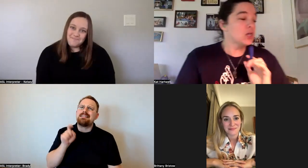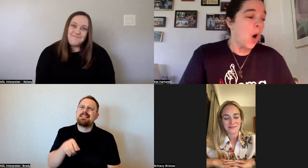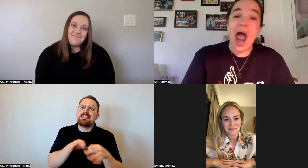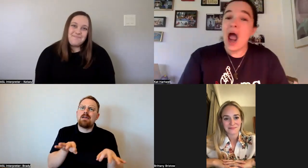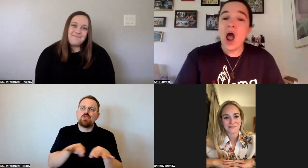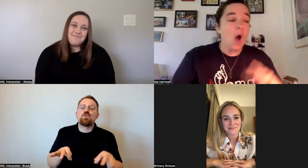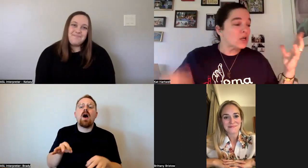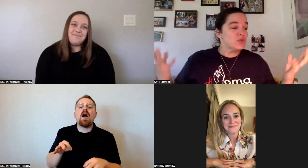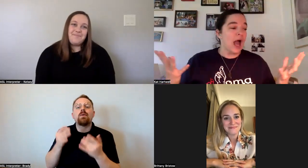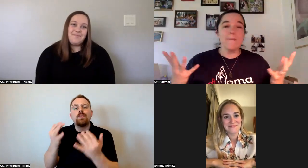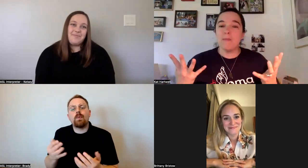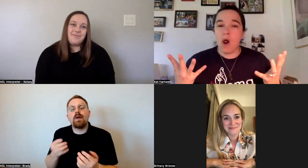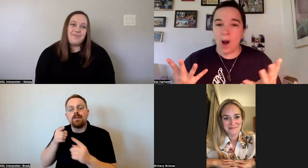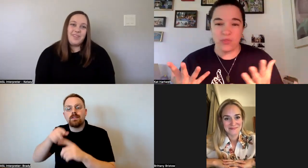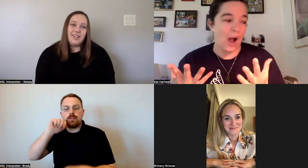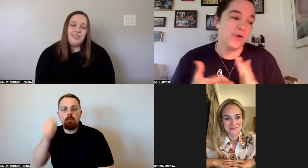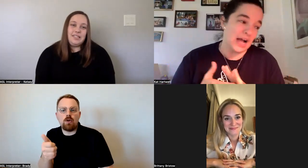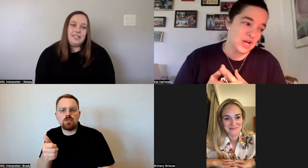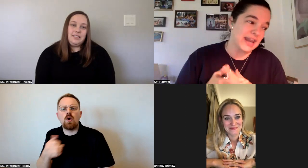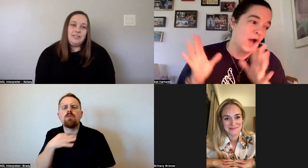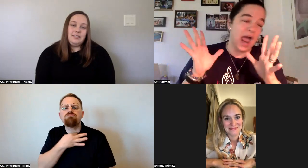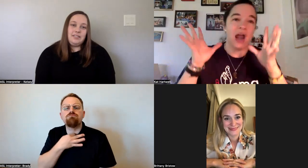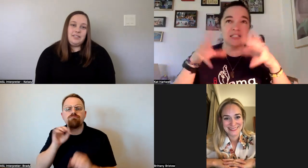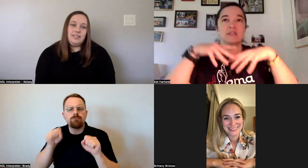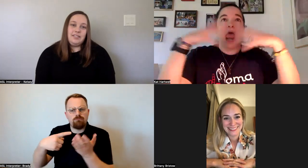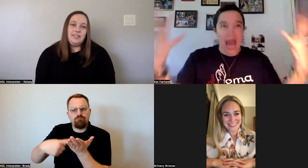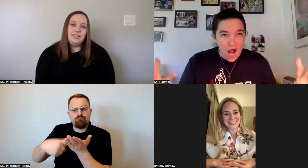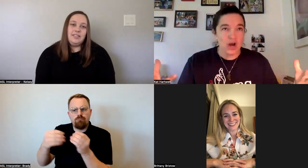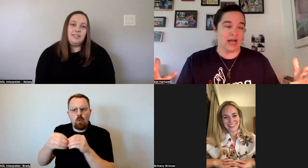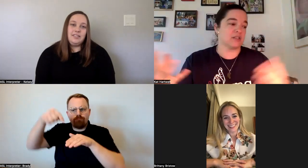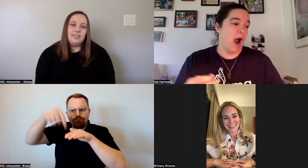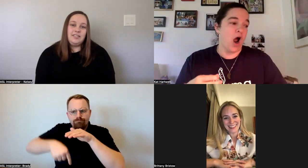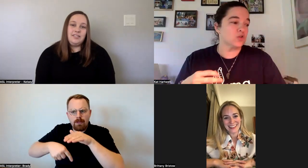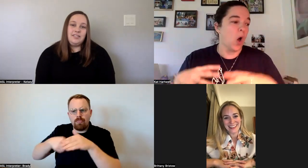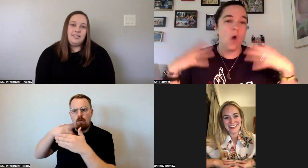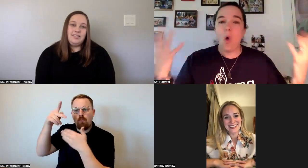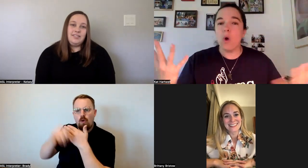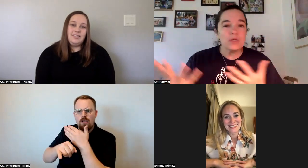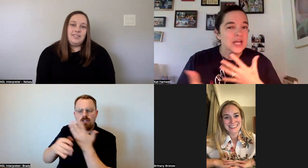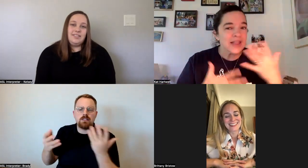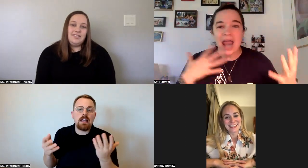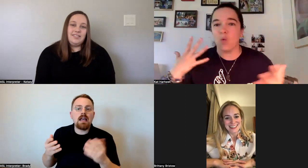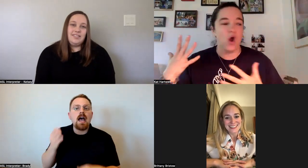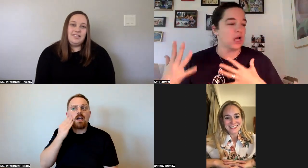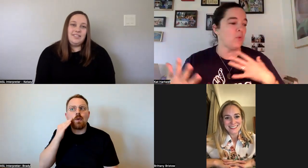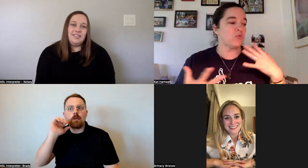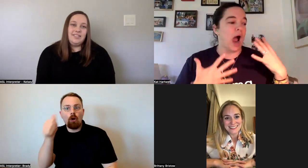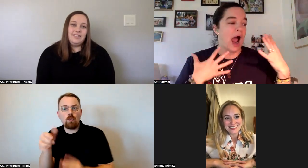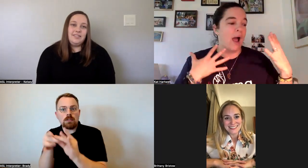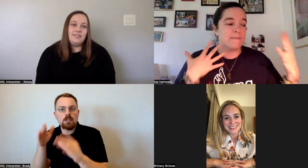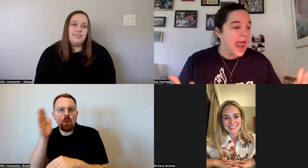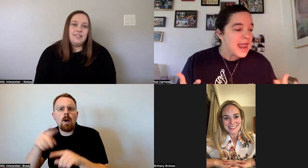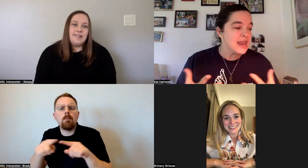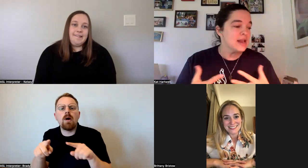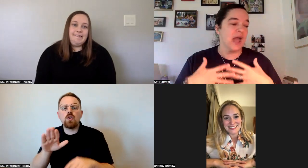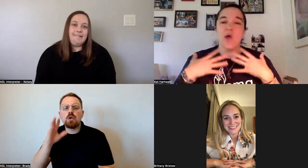TV. So I want to tell me more about that project now that it's airing tomorrow. So what was it like working with